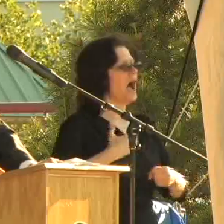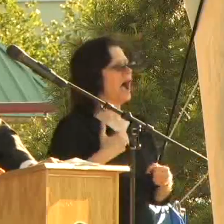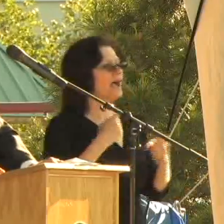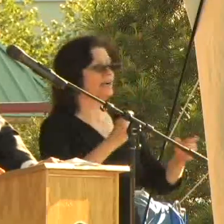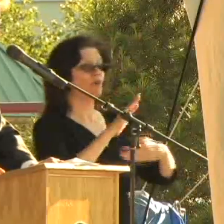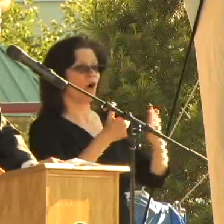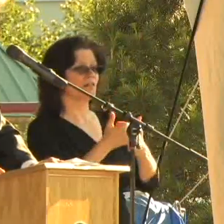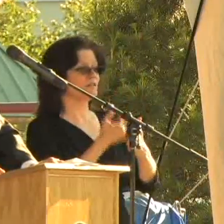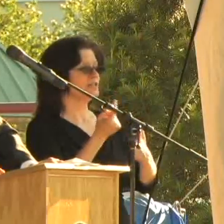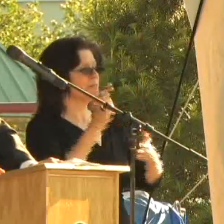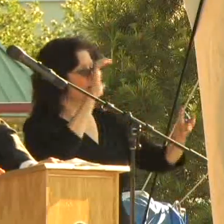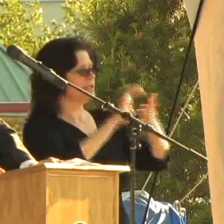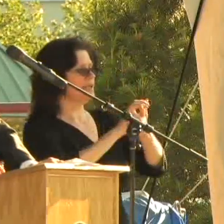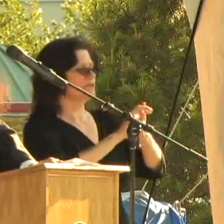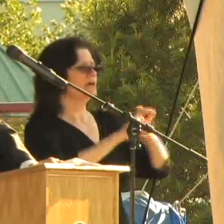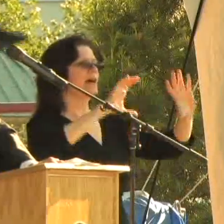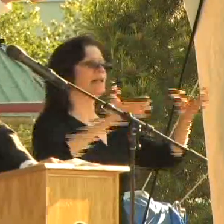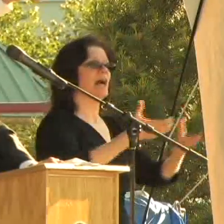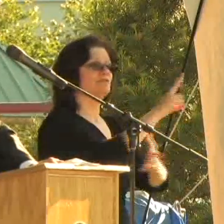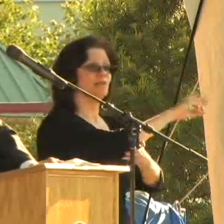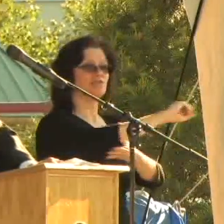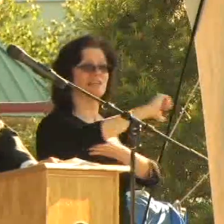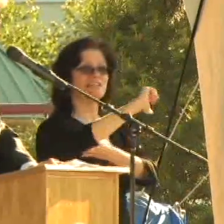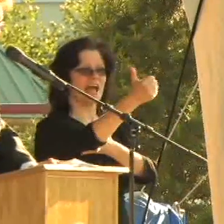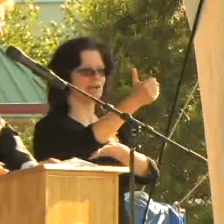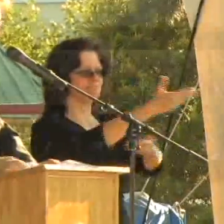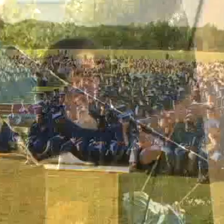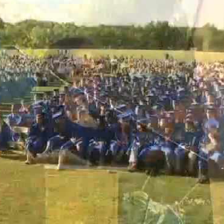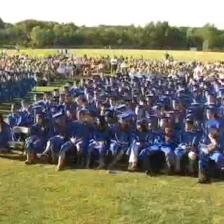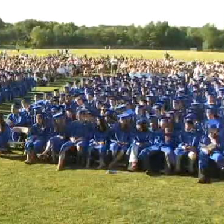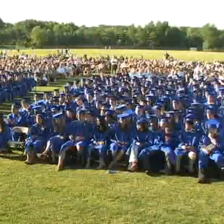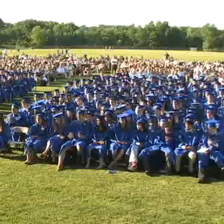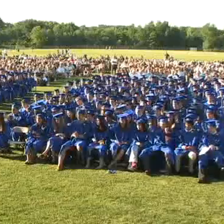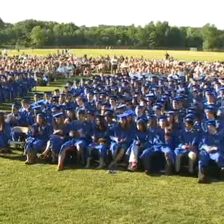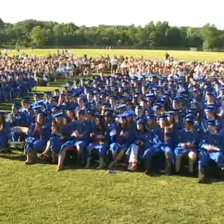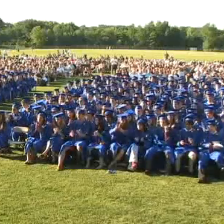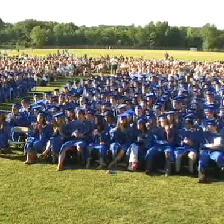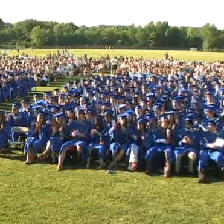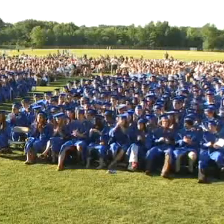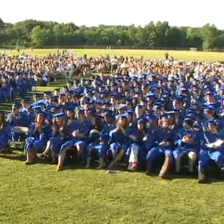all of us something to believe in. The class of 2010. Thank you.